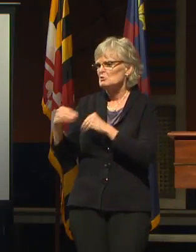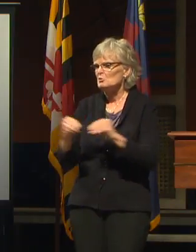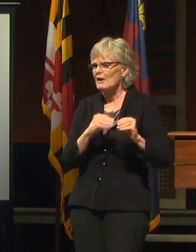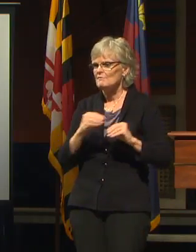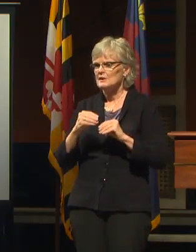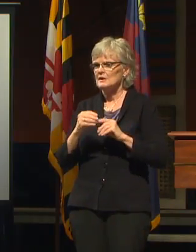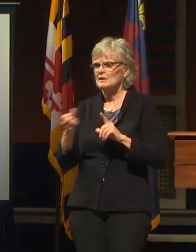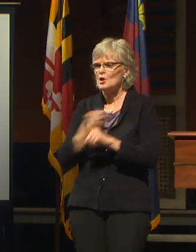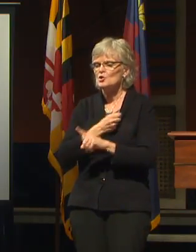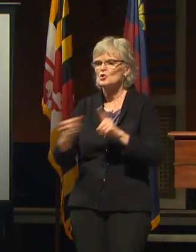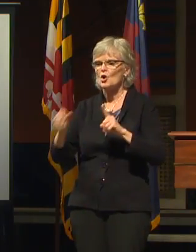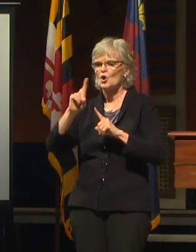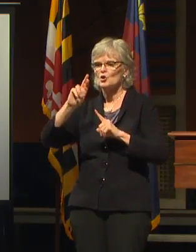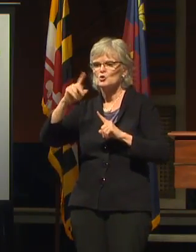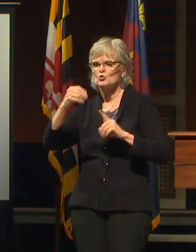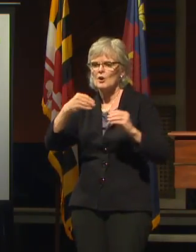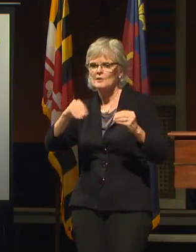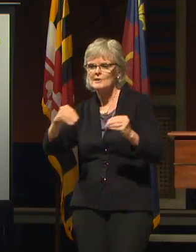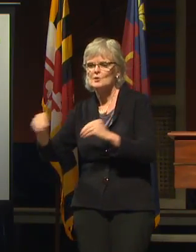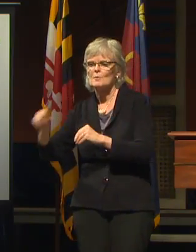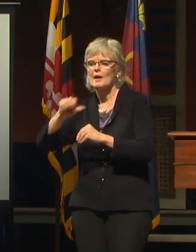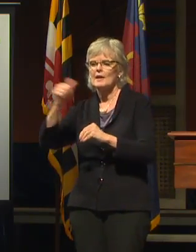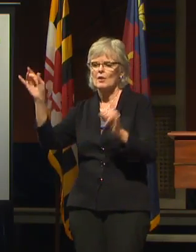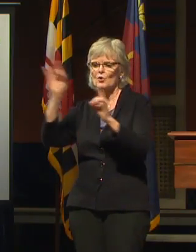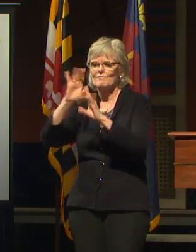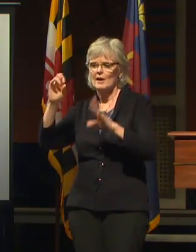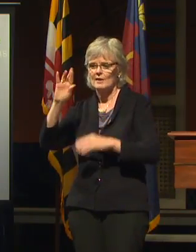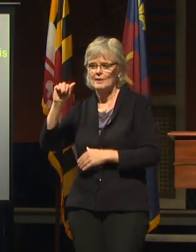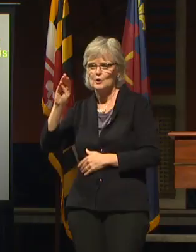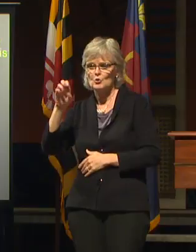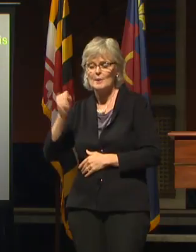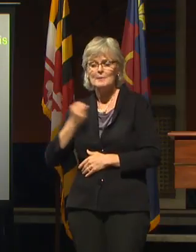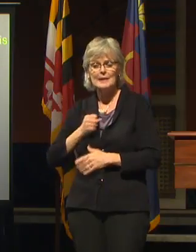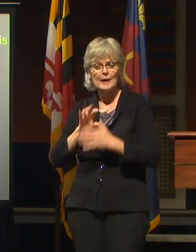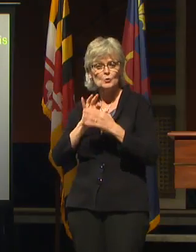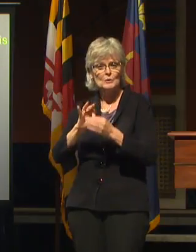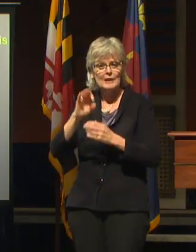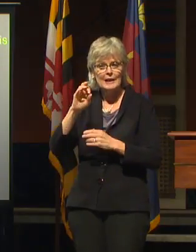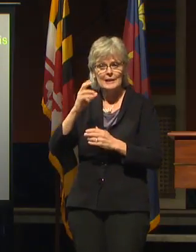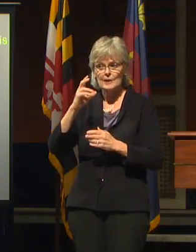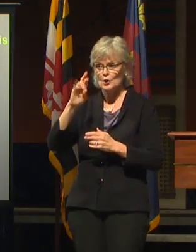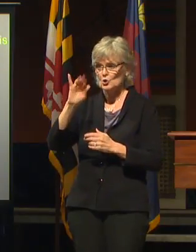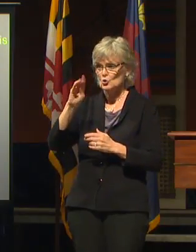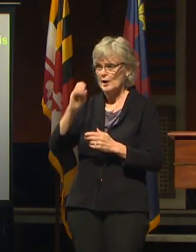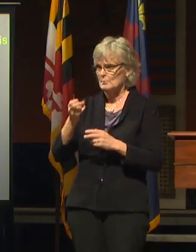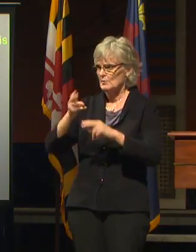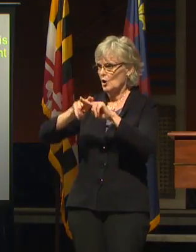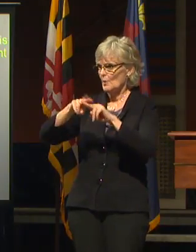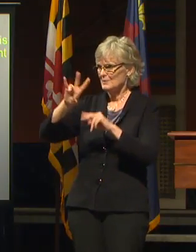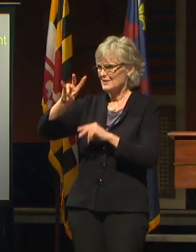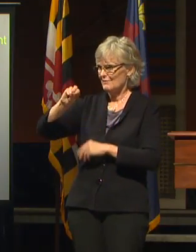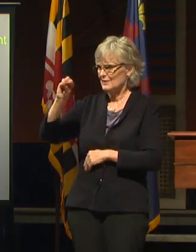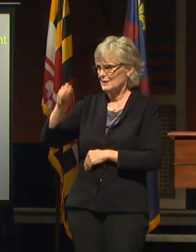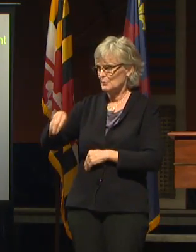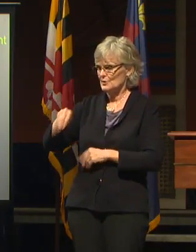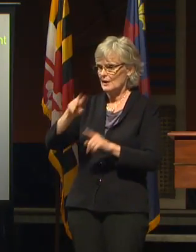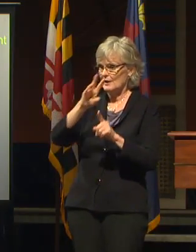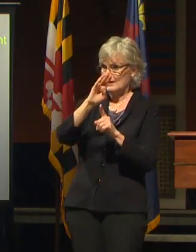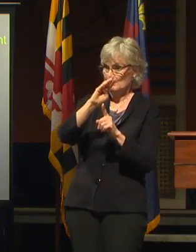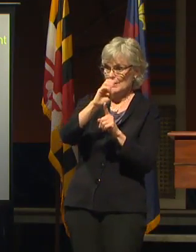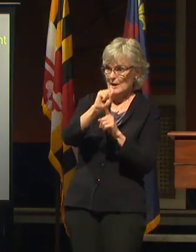robberies, killings, drug distribution, and other violent crimes. Gang-related crimes here are up close to 70% between